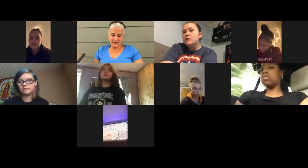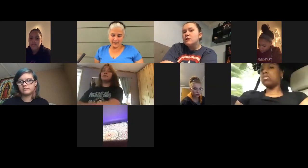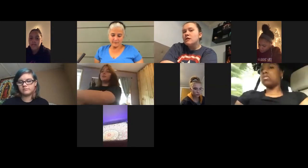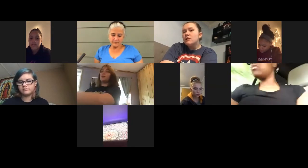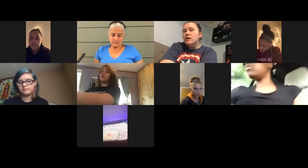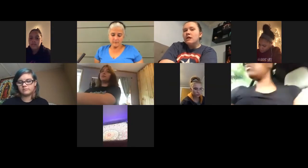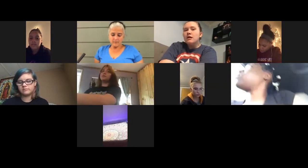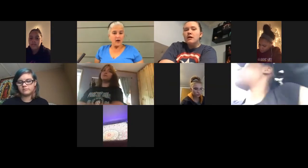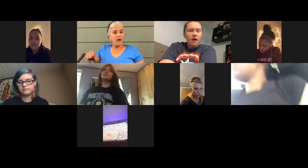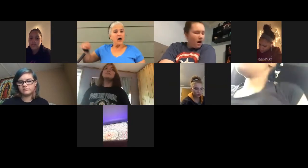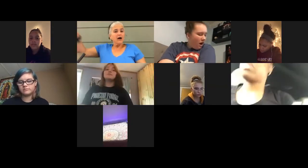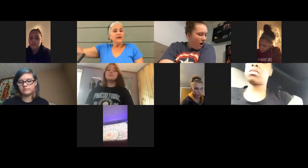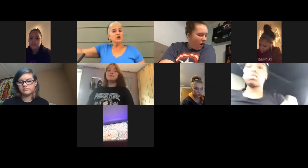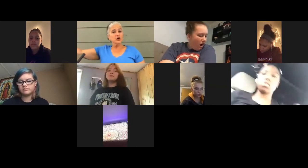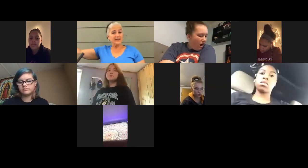Okay.